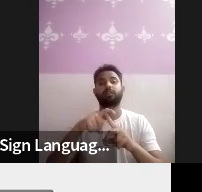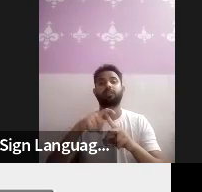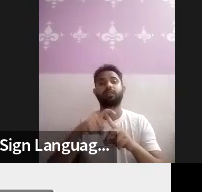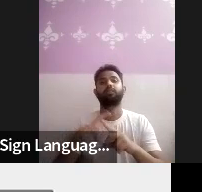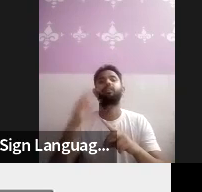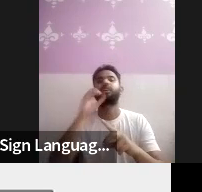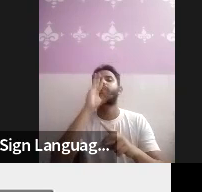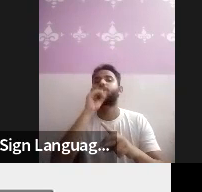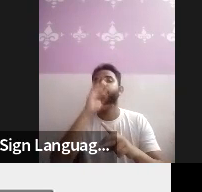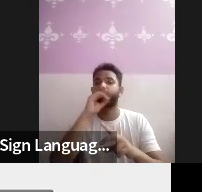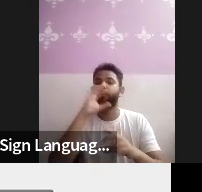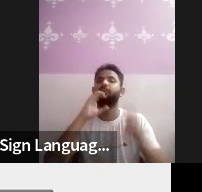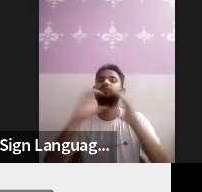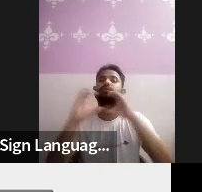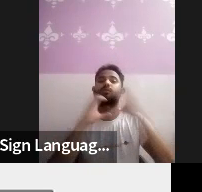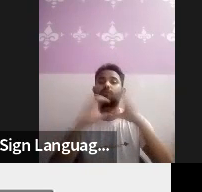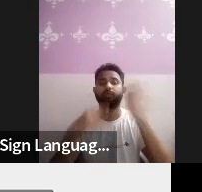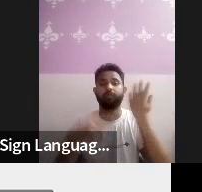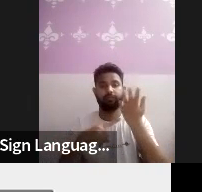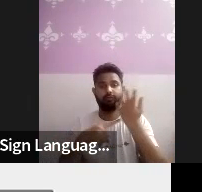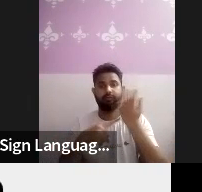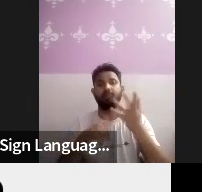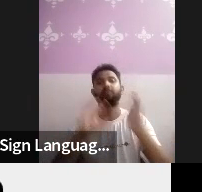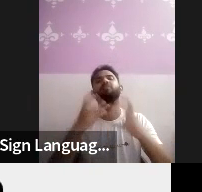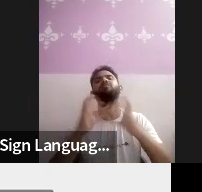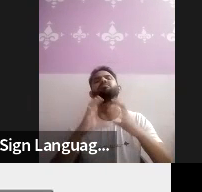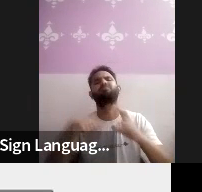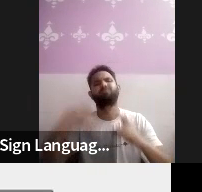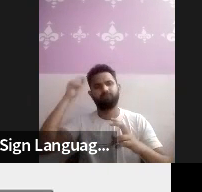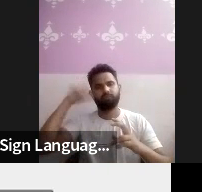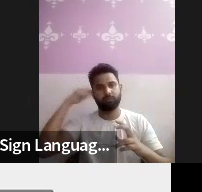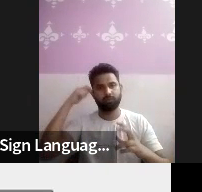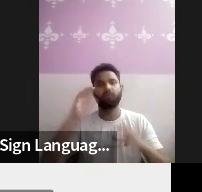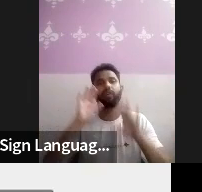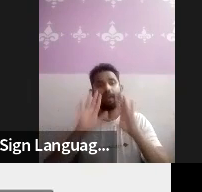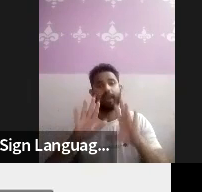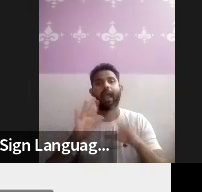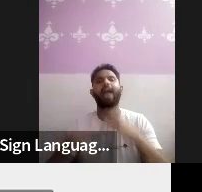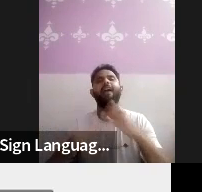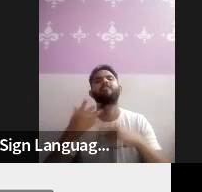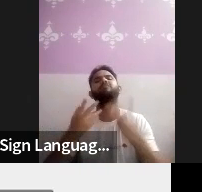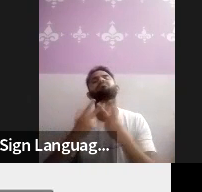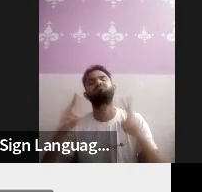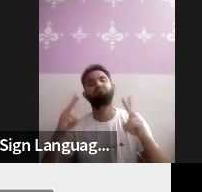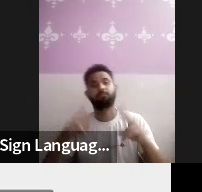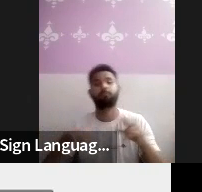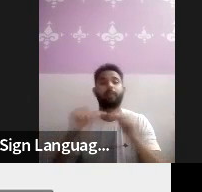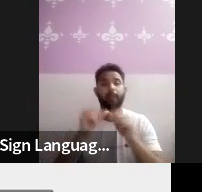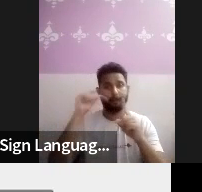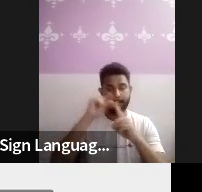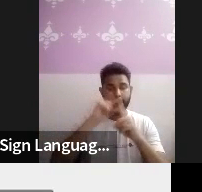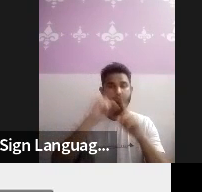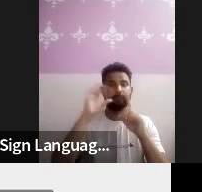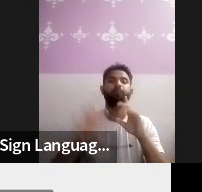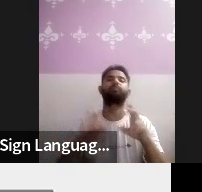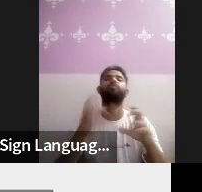This will all be in the PDF, so you can read this later. So I want to move on to how this app could be improved, just